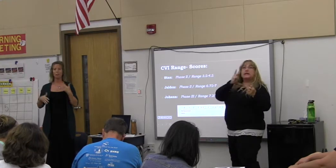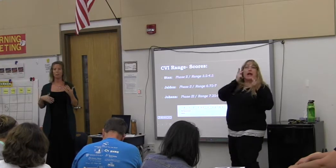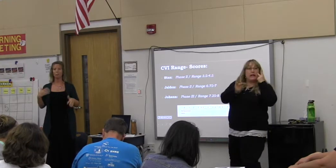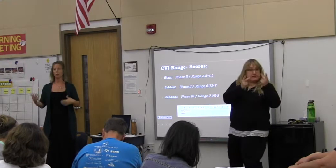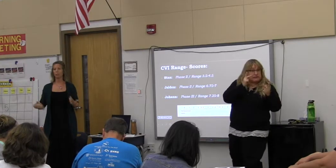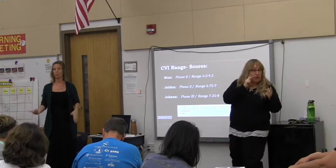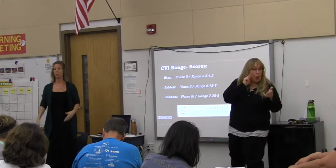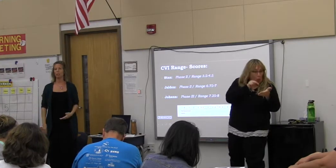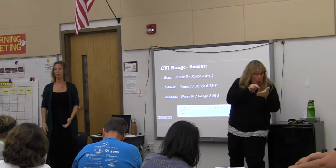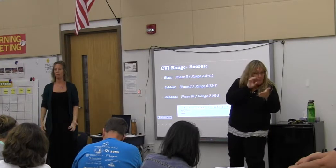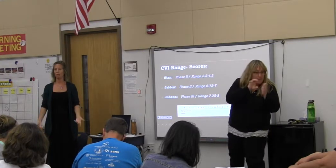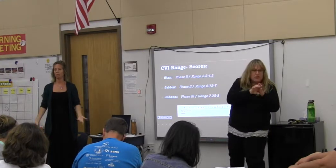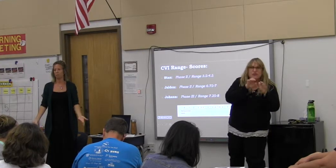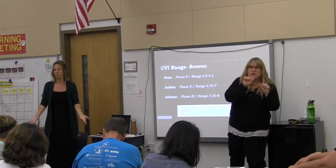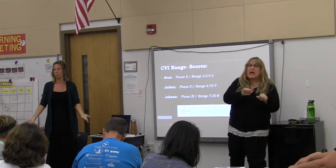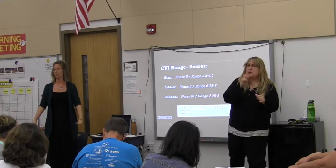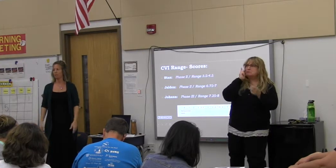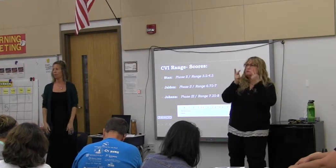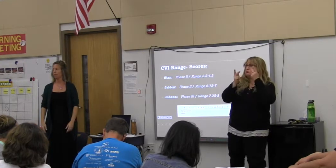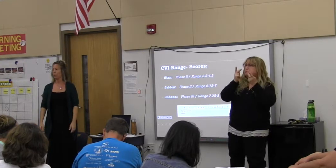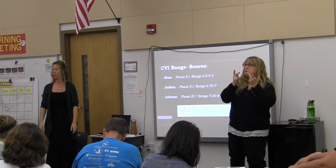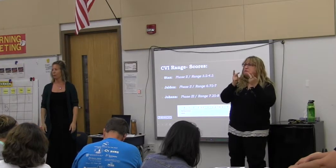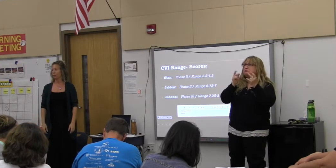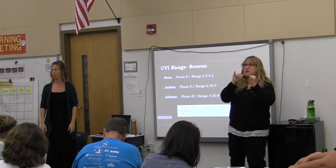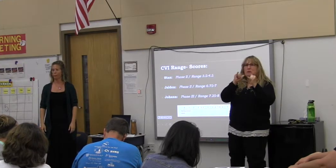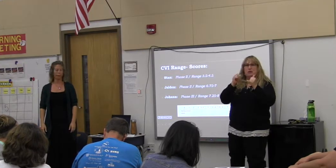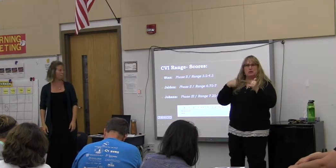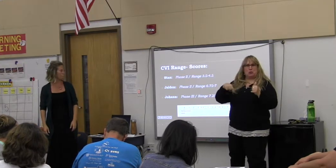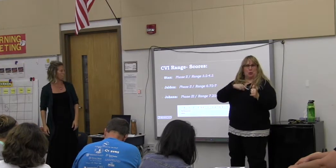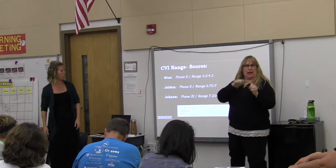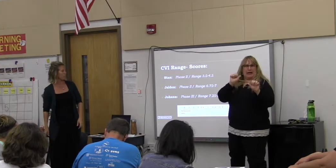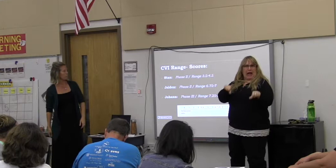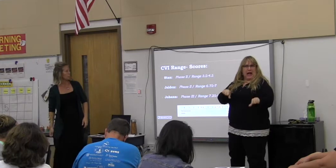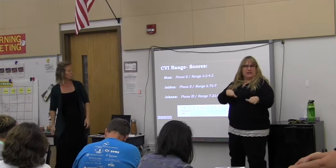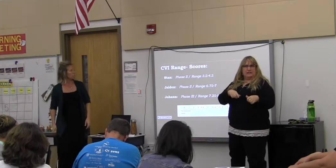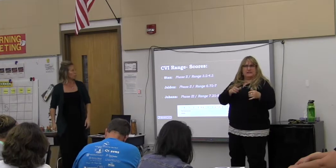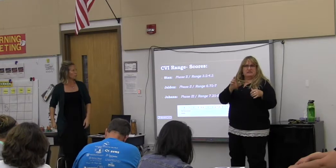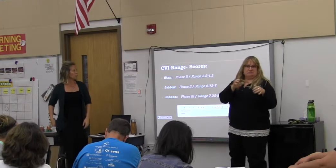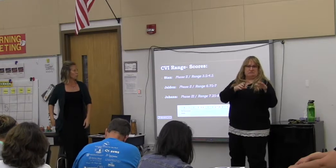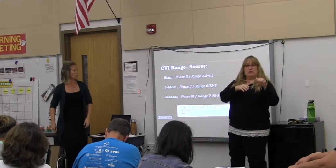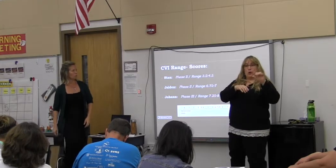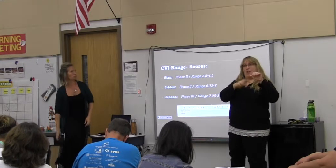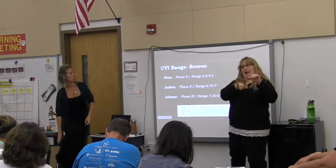pictures. They're doing pretty much a lot of the same thing that you and I would do, okay?